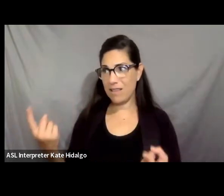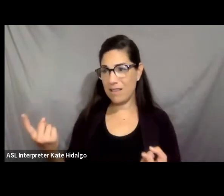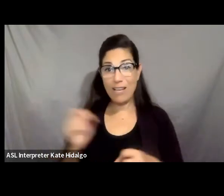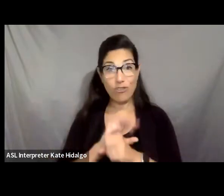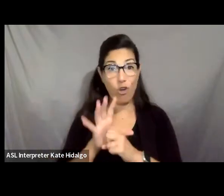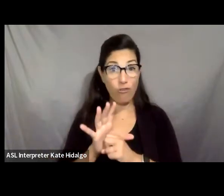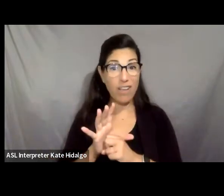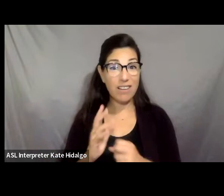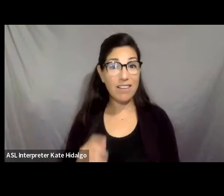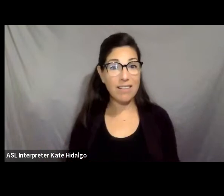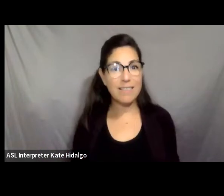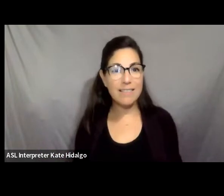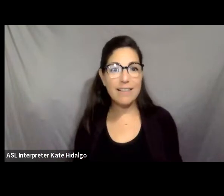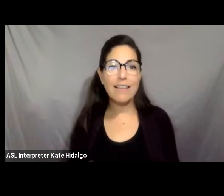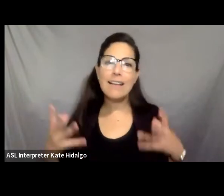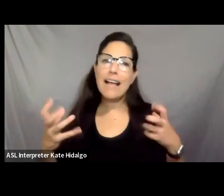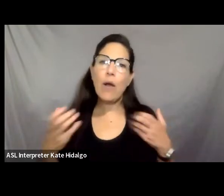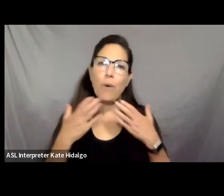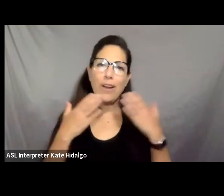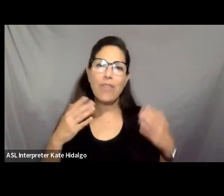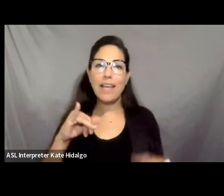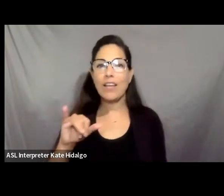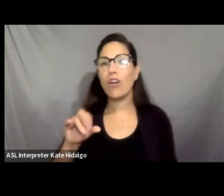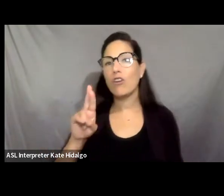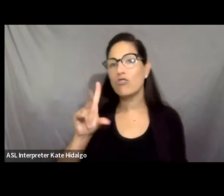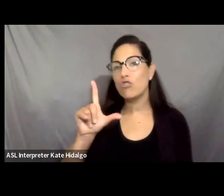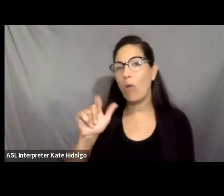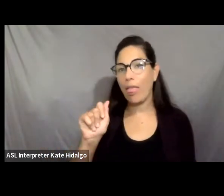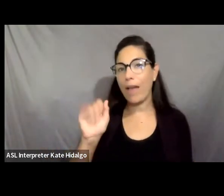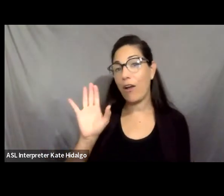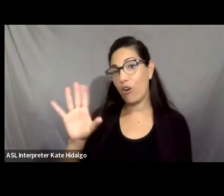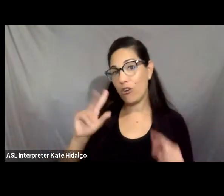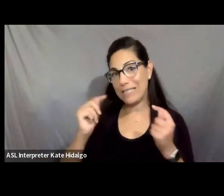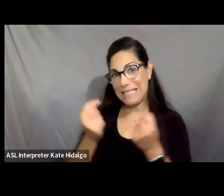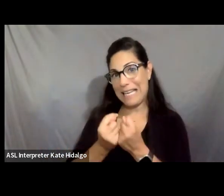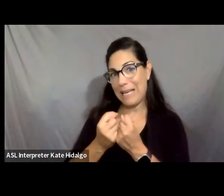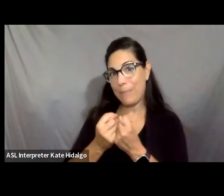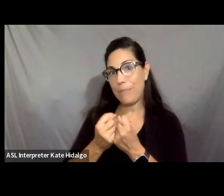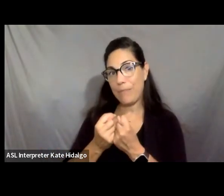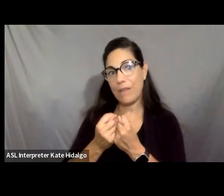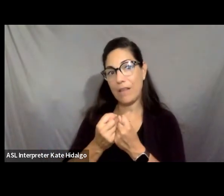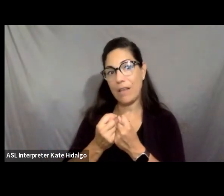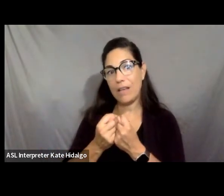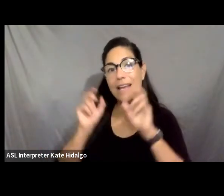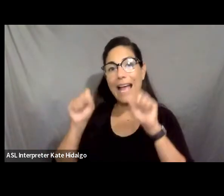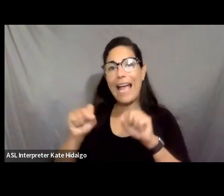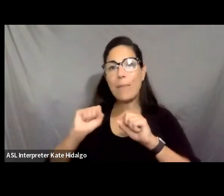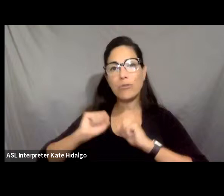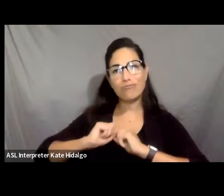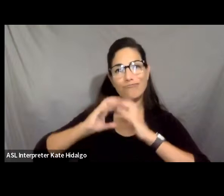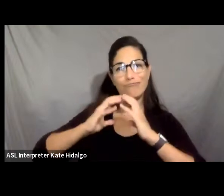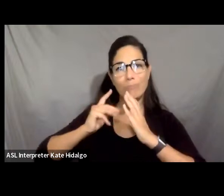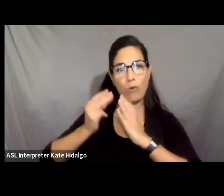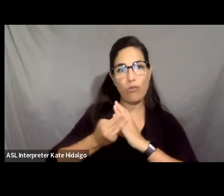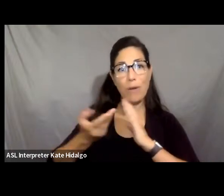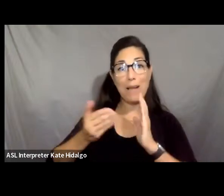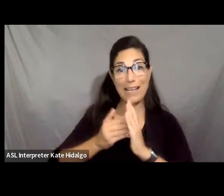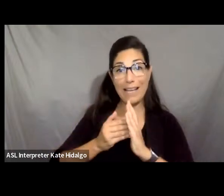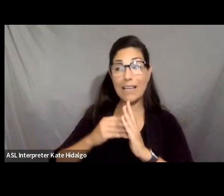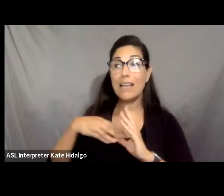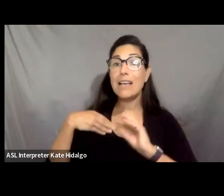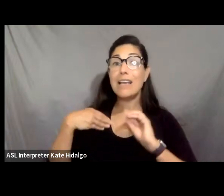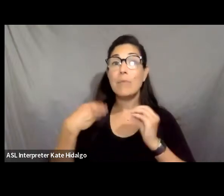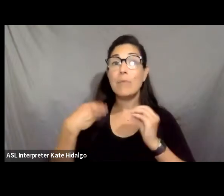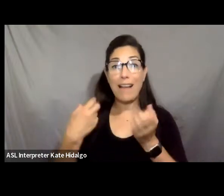COVID. And I want to thank Julia and her team to able to implement the program again. One, provide